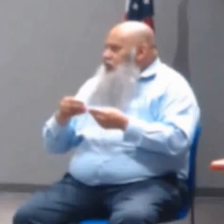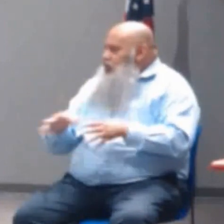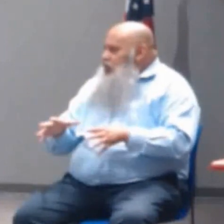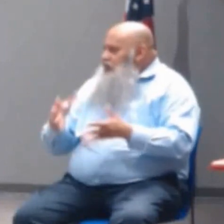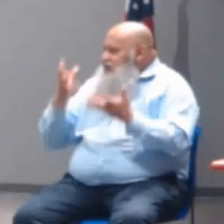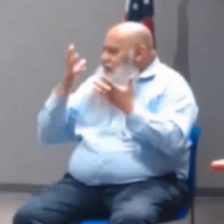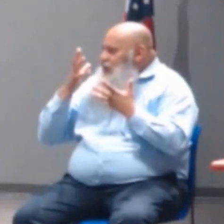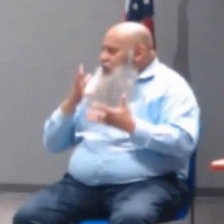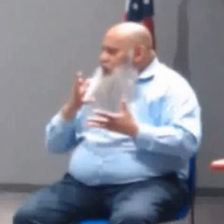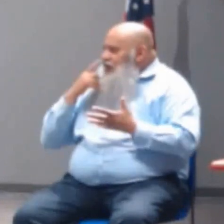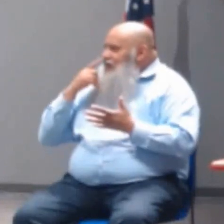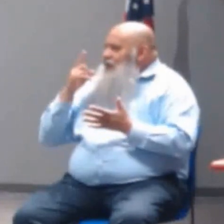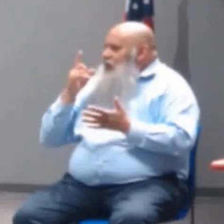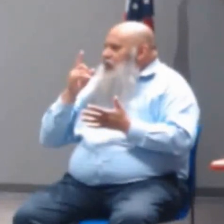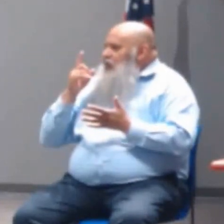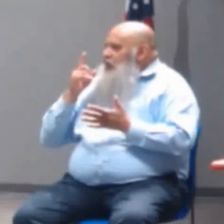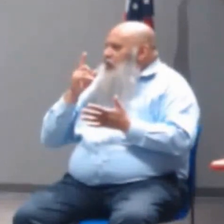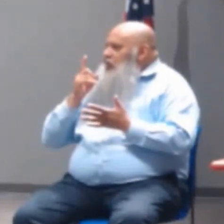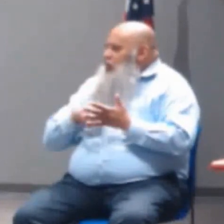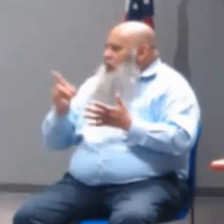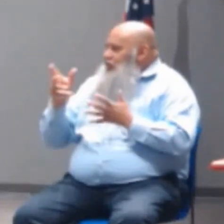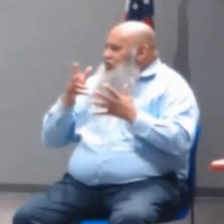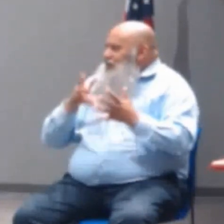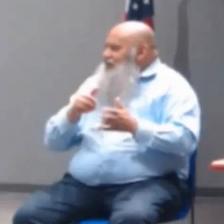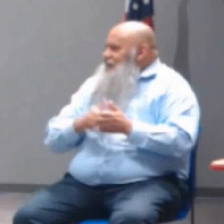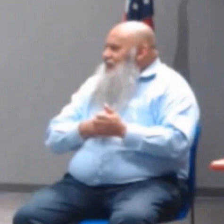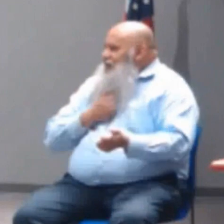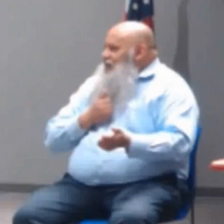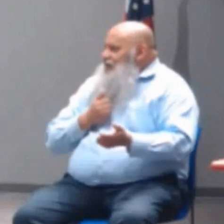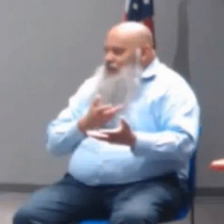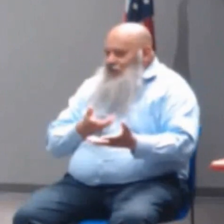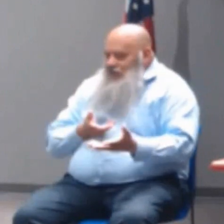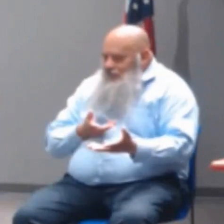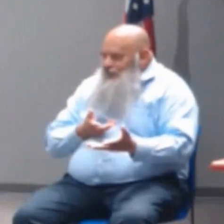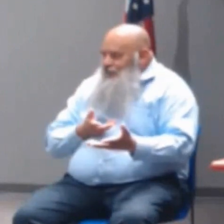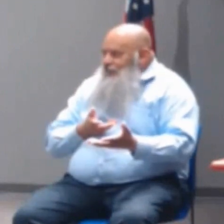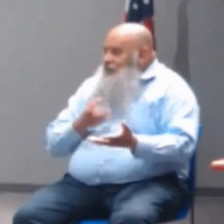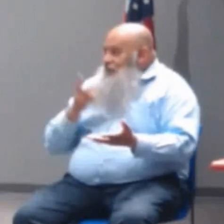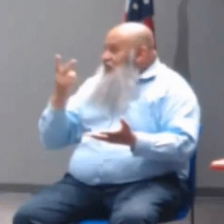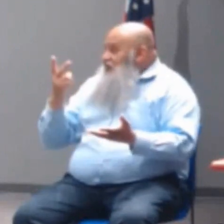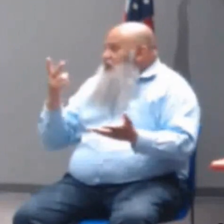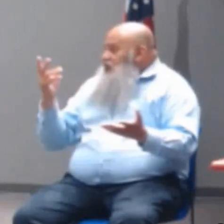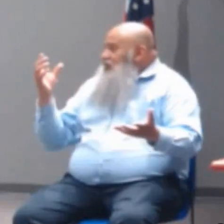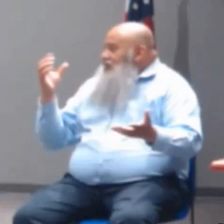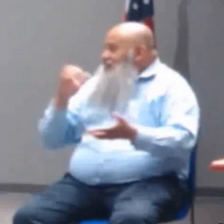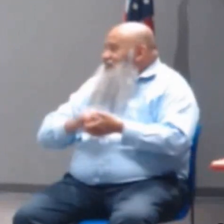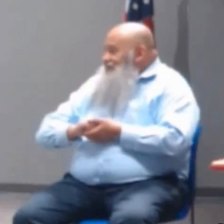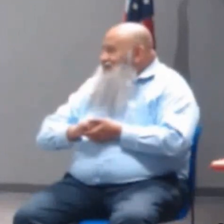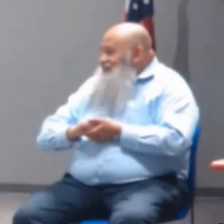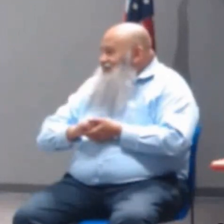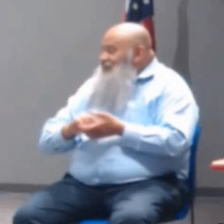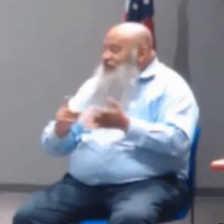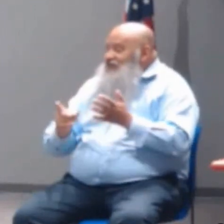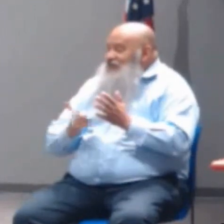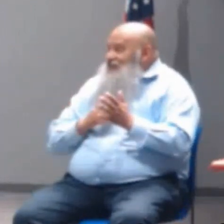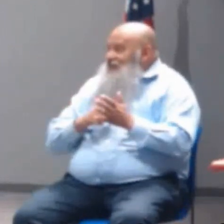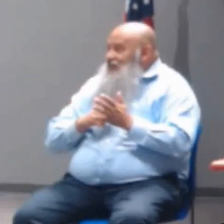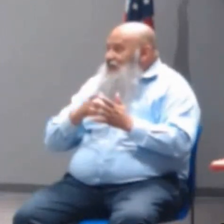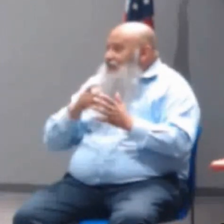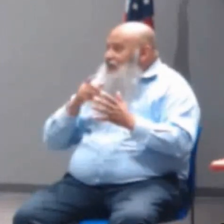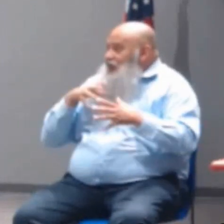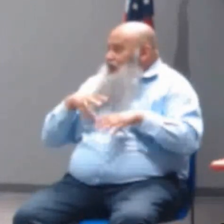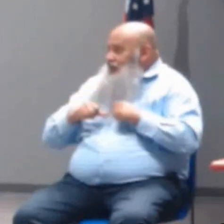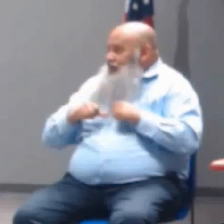and mourning for what you're leaving behind. So the two go hand in hand, and sometimes the grief can sneak up in